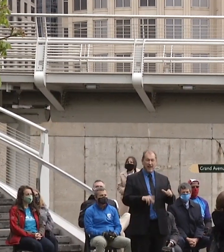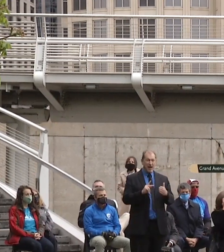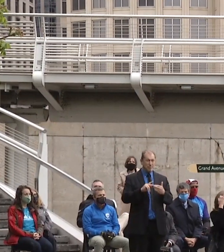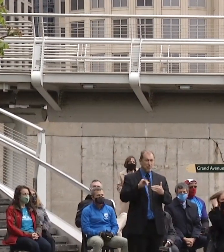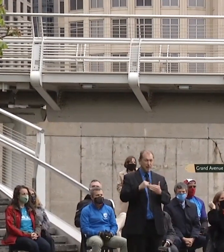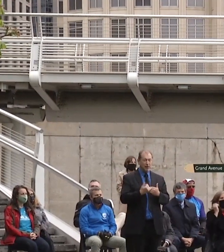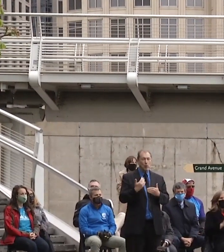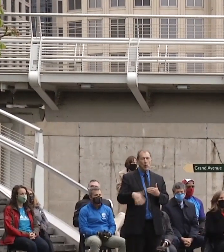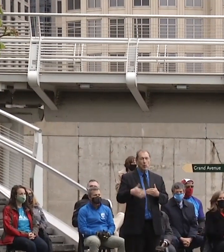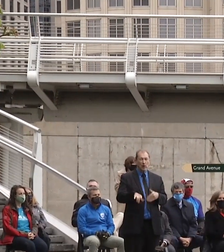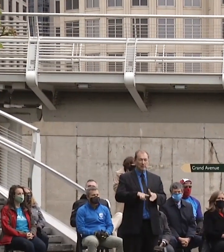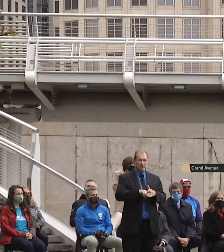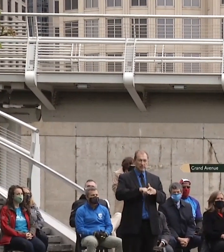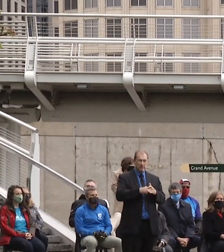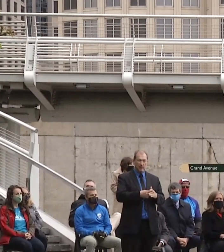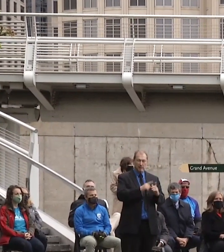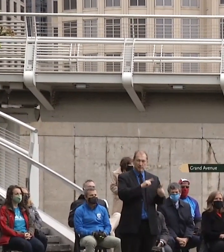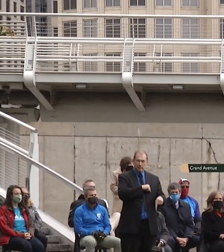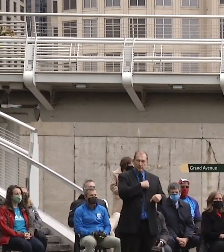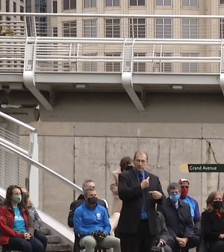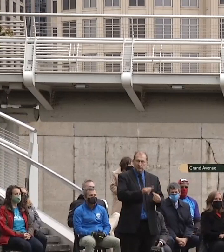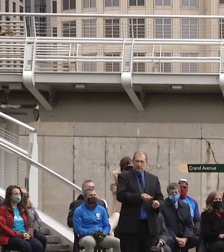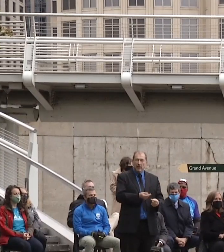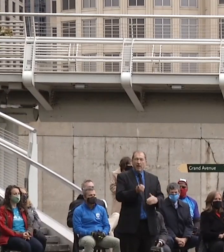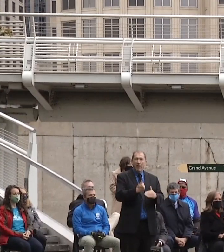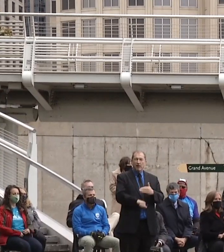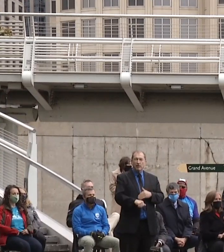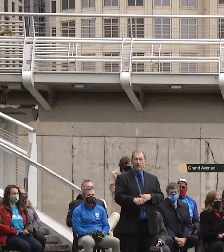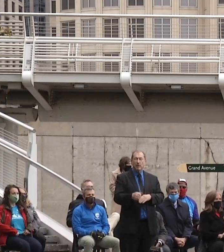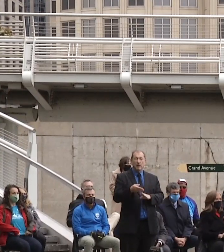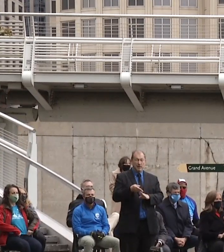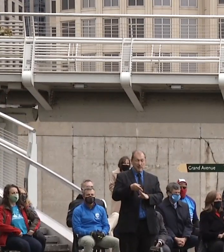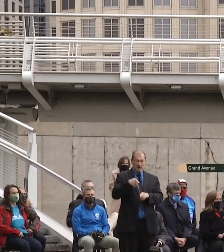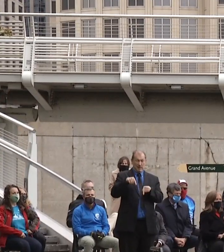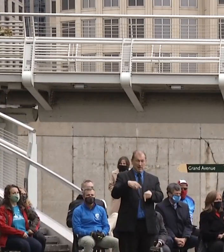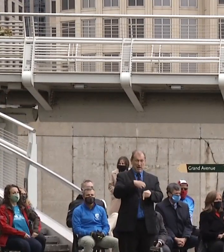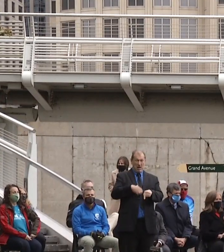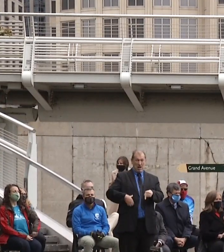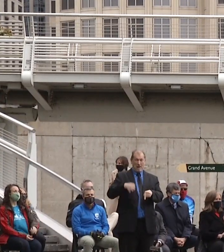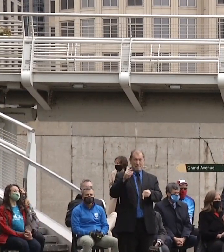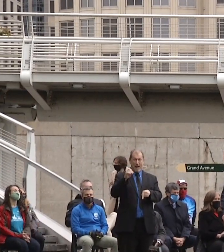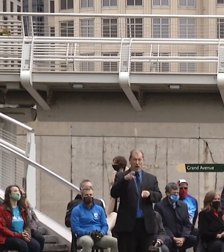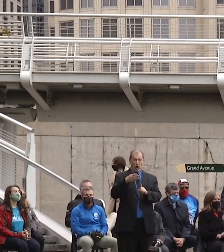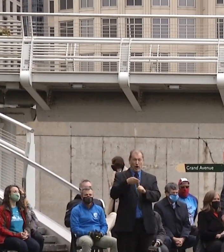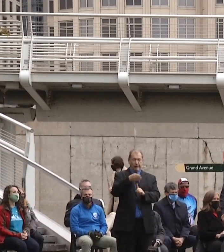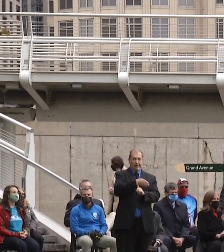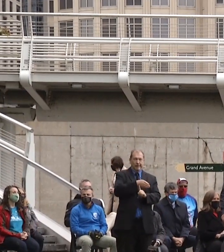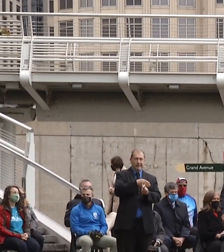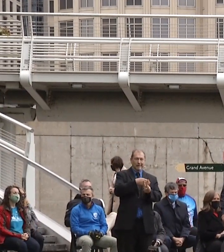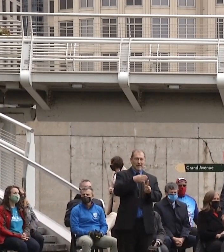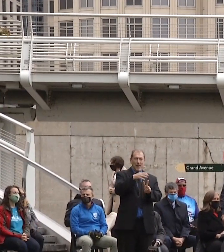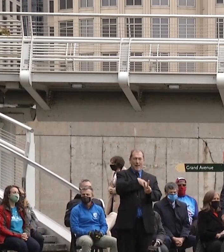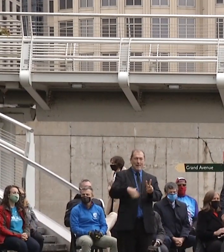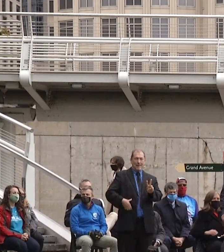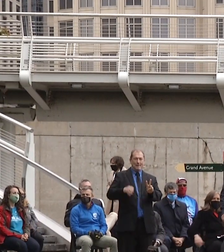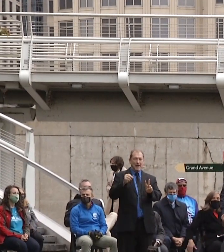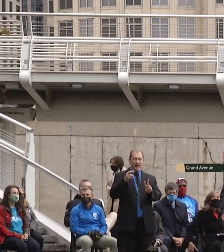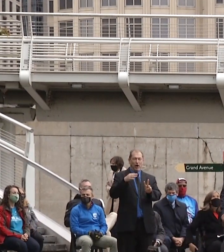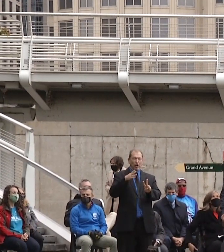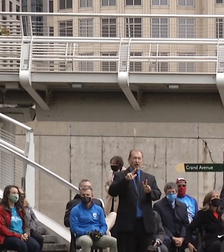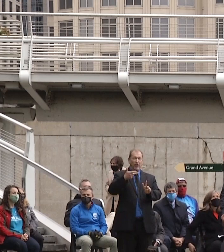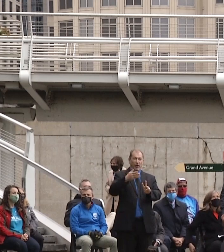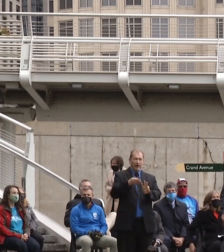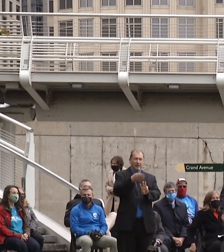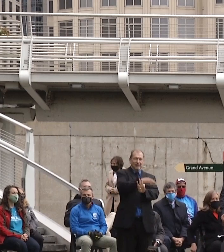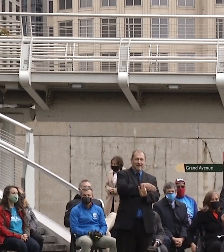spanned 3 mayoral administrations. That shows you how much planning and engineering that had to go into this project. It was